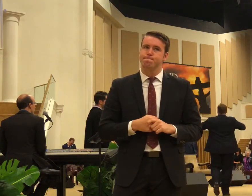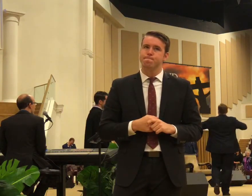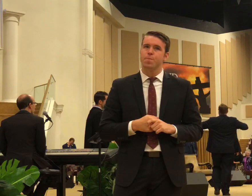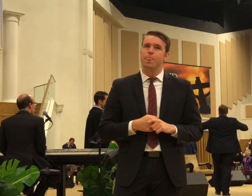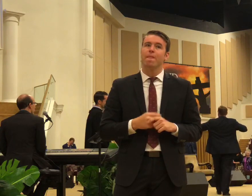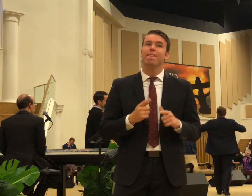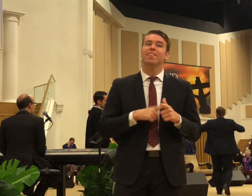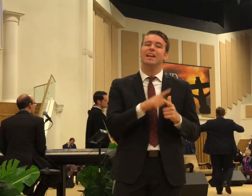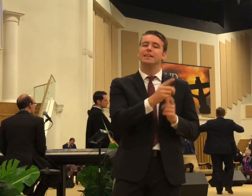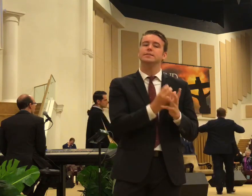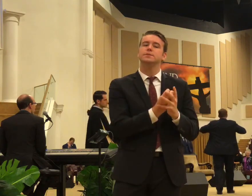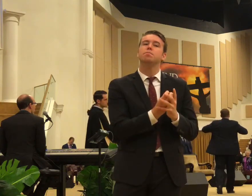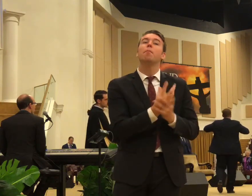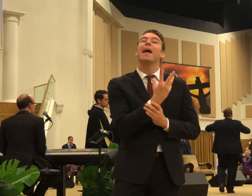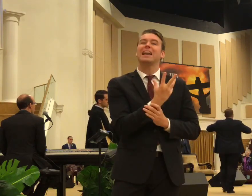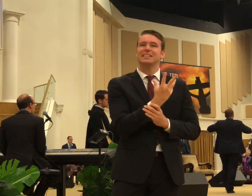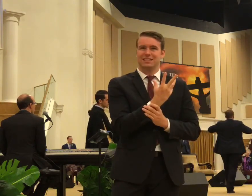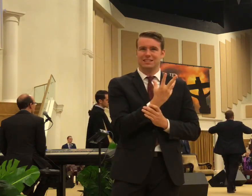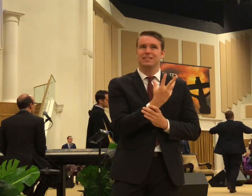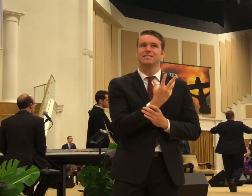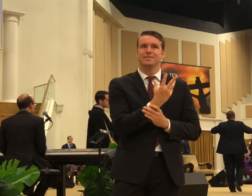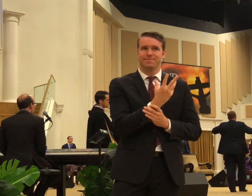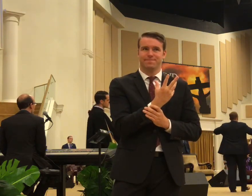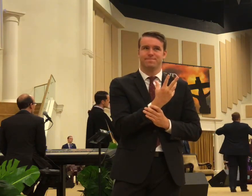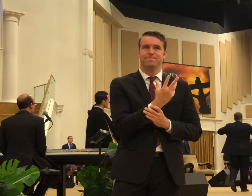and expanded.